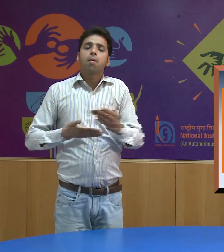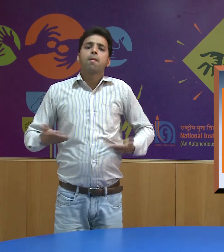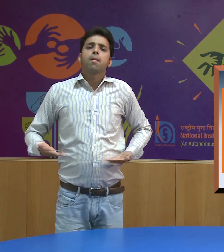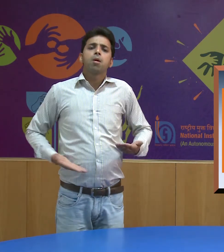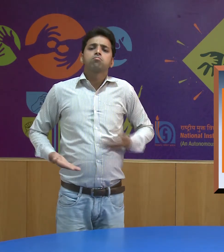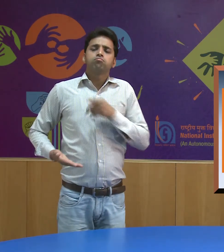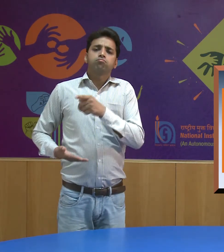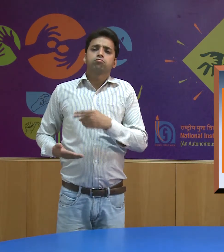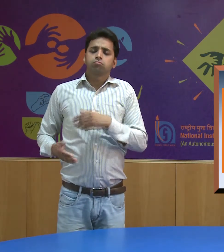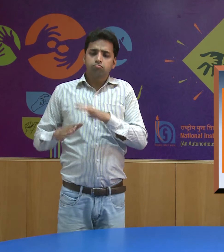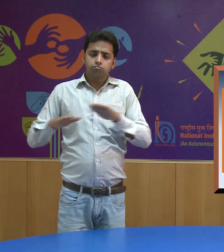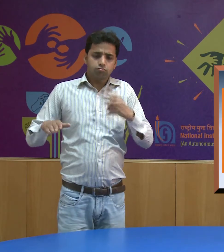young children.